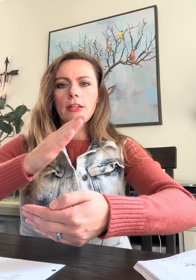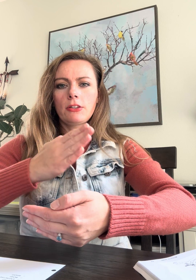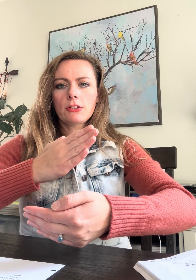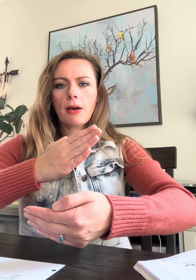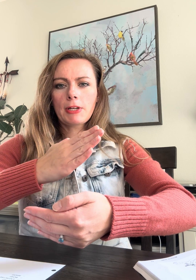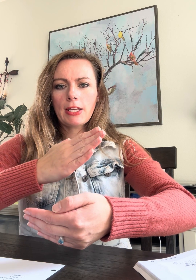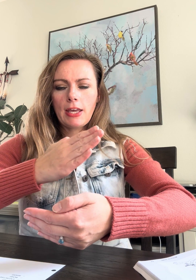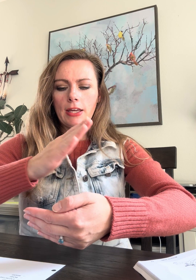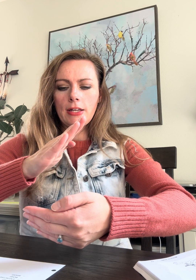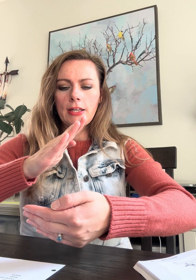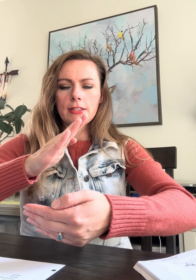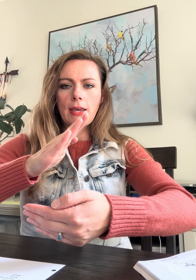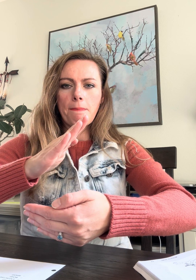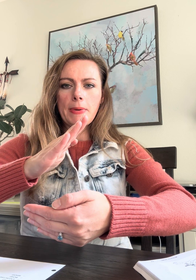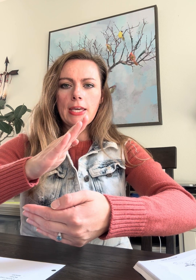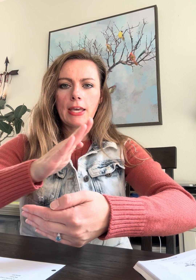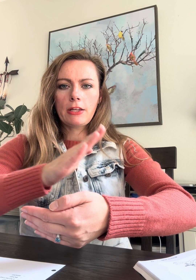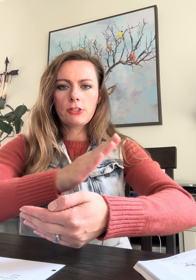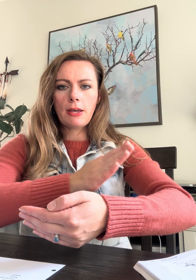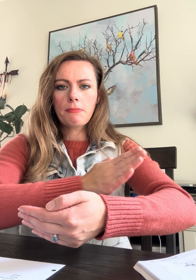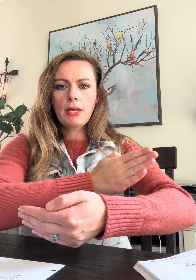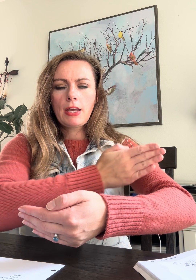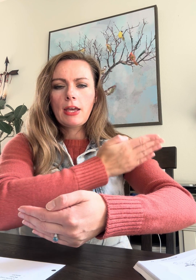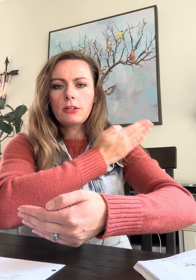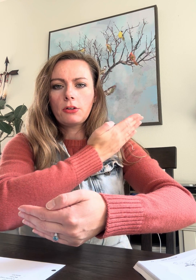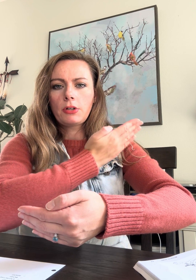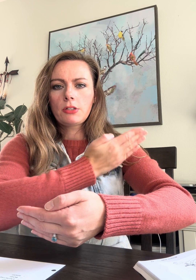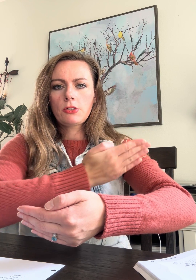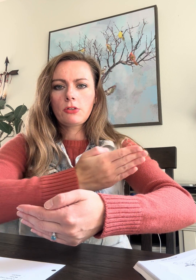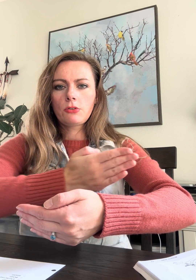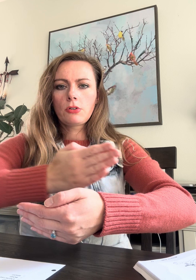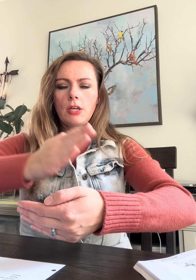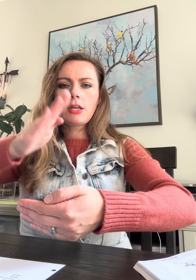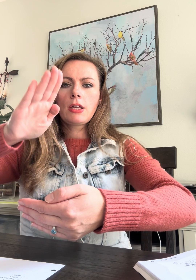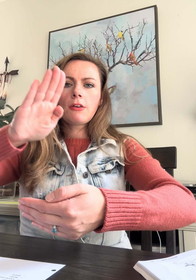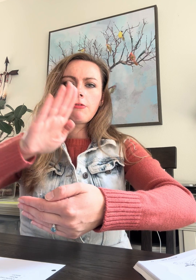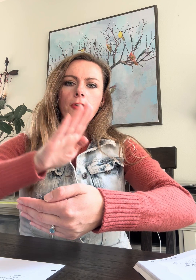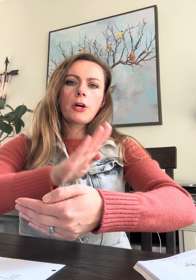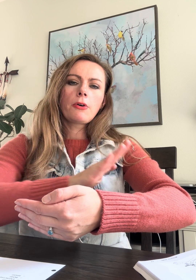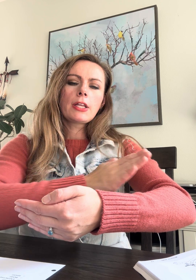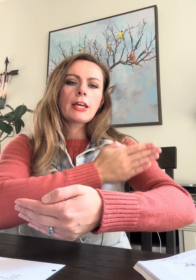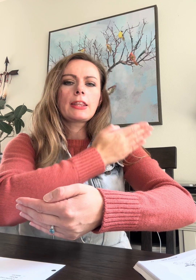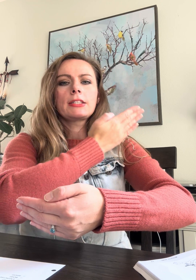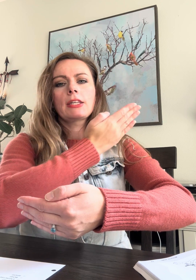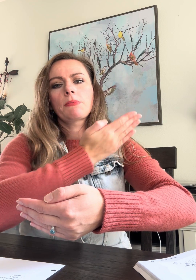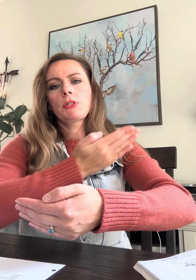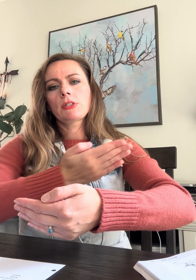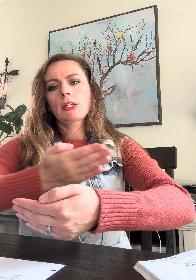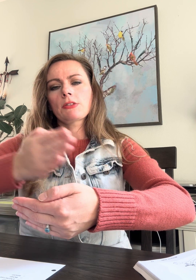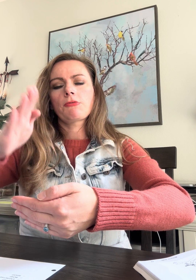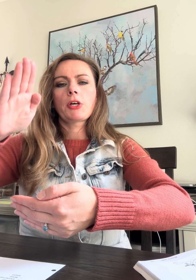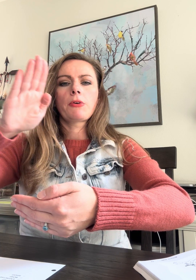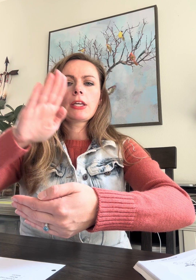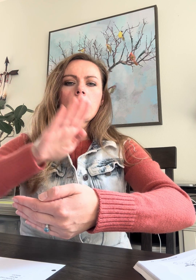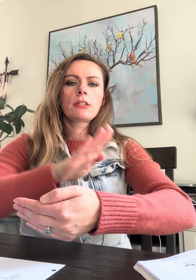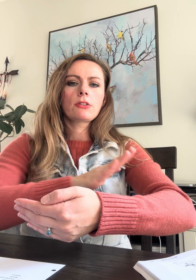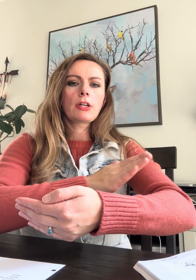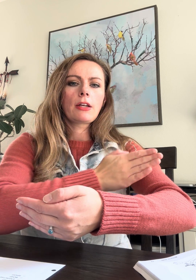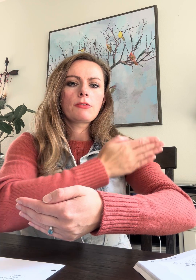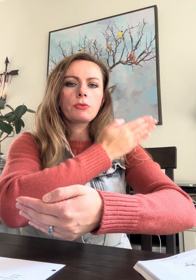your dominant hand is a B hand shape, and you're going to flow it like this, like music is flowing. So kind of swipe